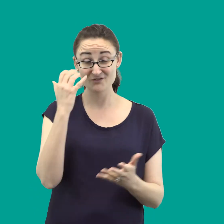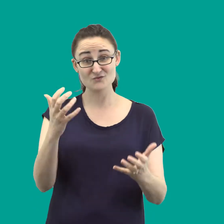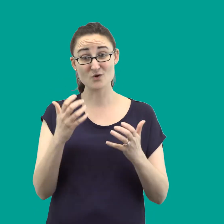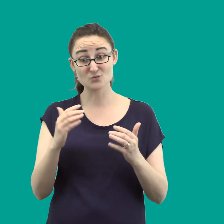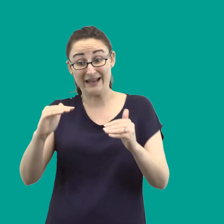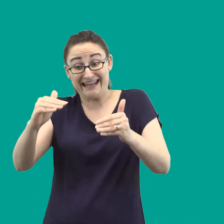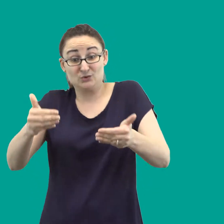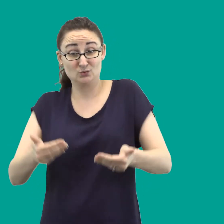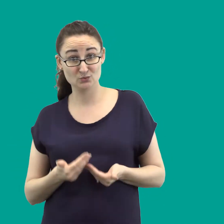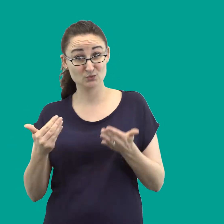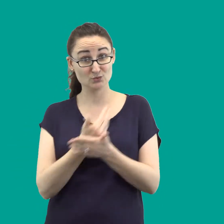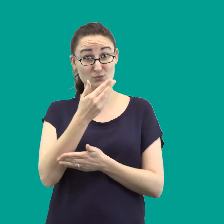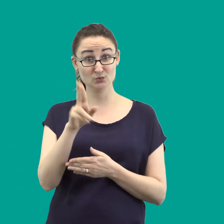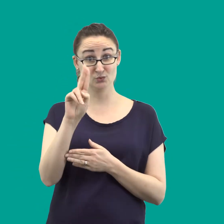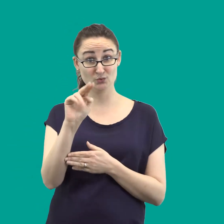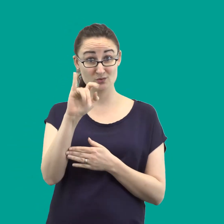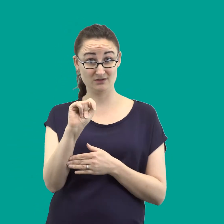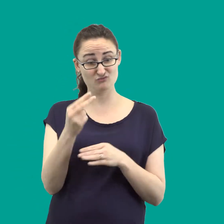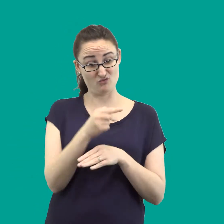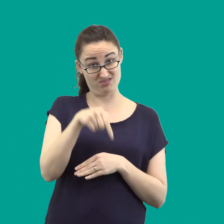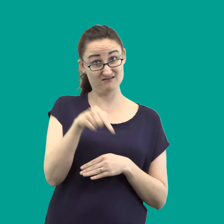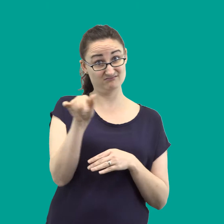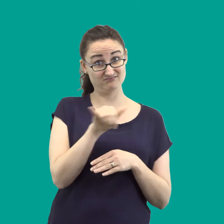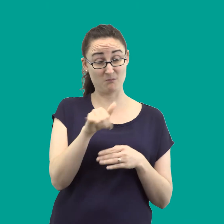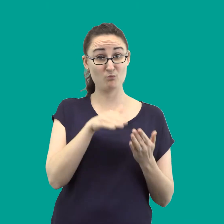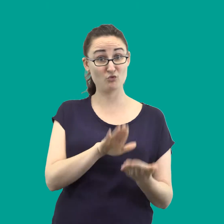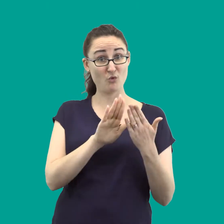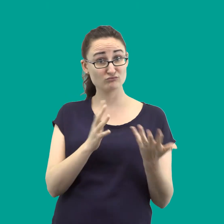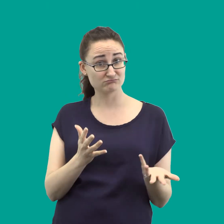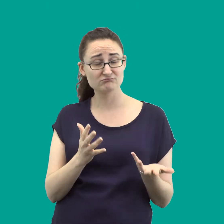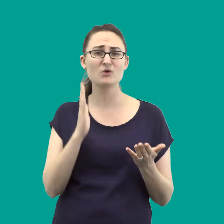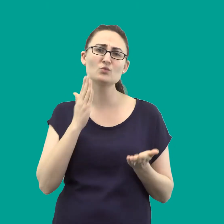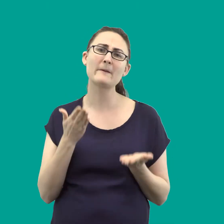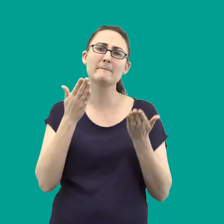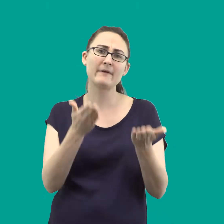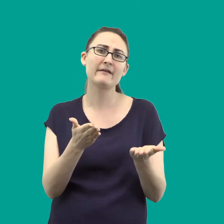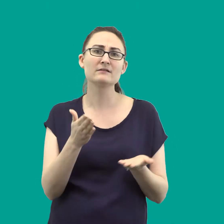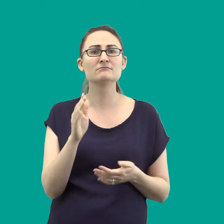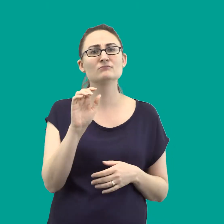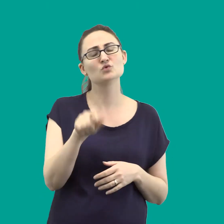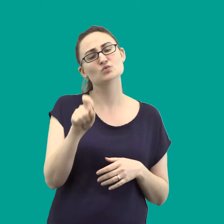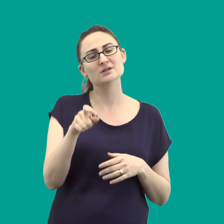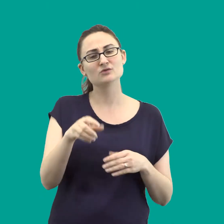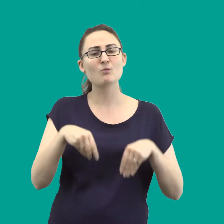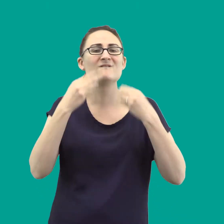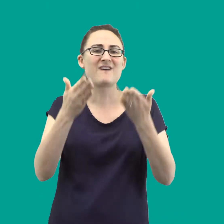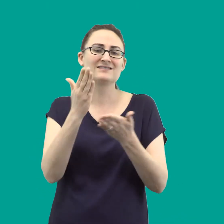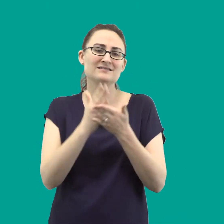If you want to introduce a new unit using the same approach, I recommend providing